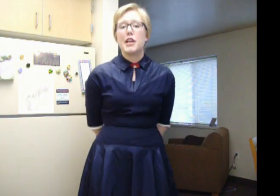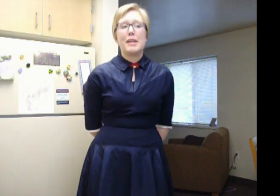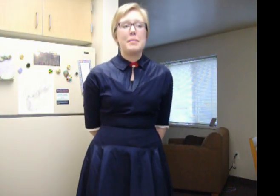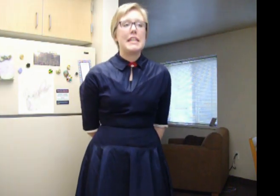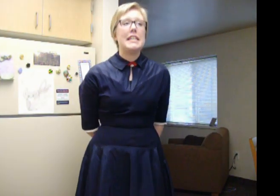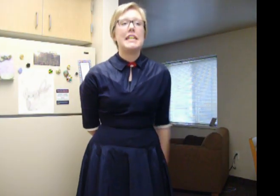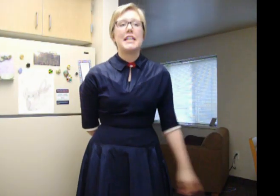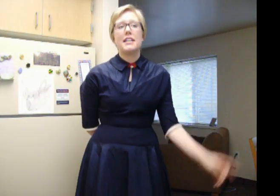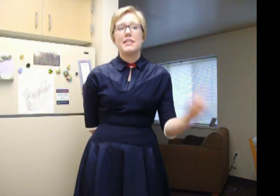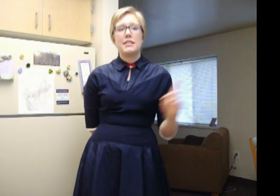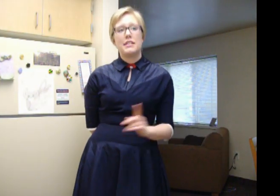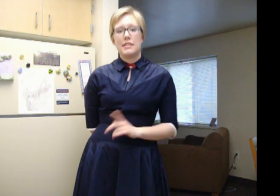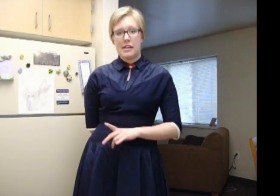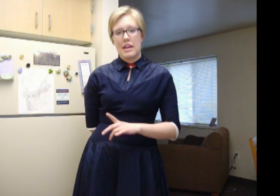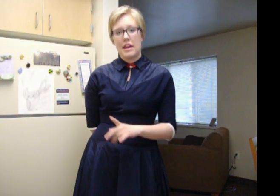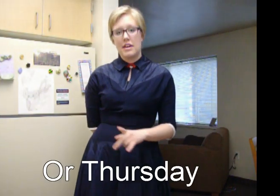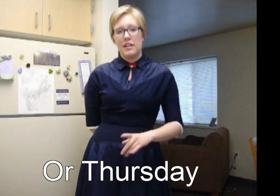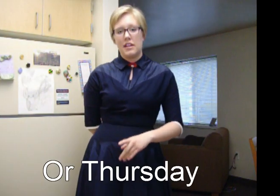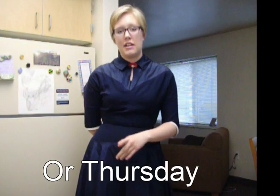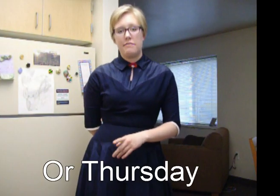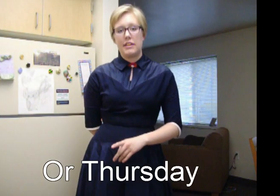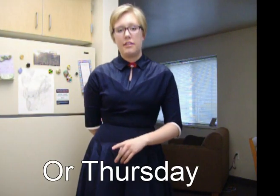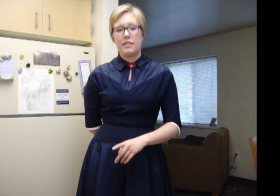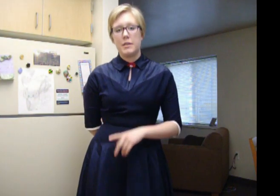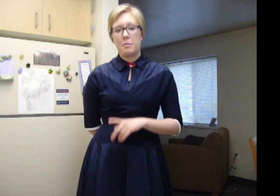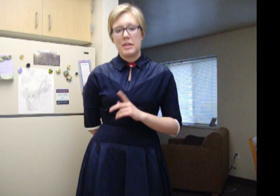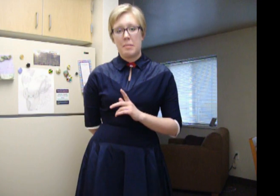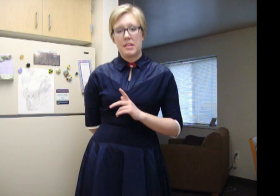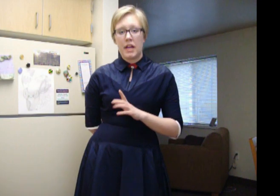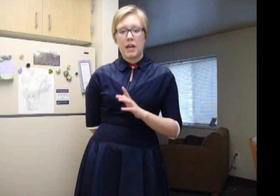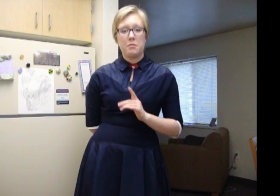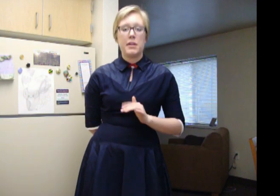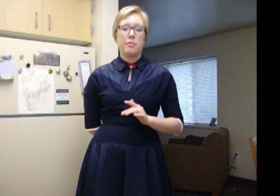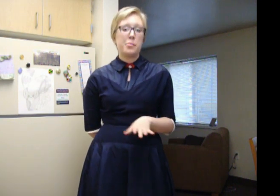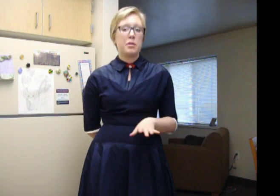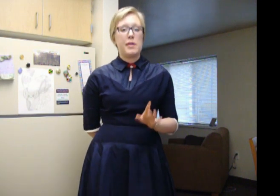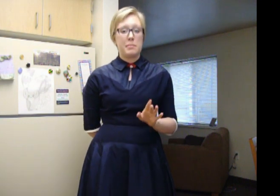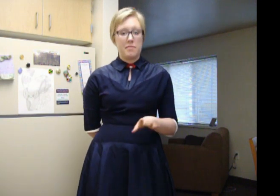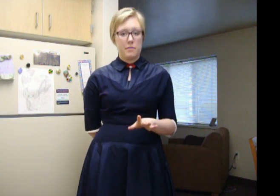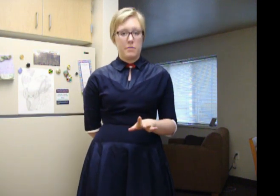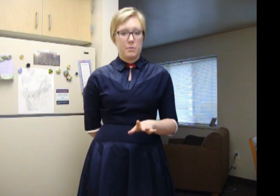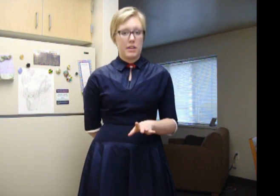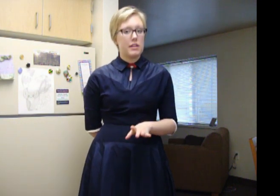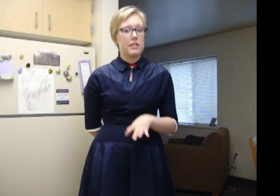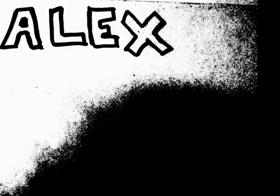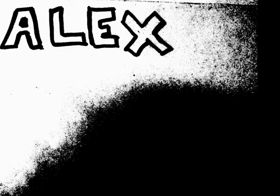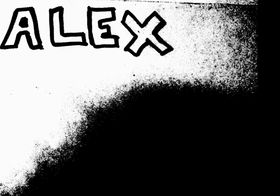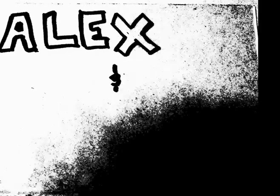next job will be, it is Sunday, and I figured this would be the best time for me to remember to make my video for this week. Captain's